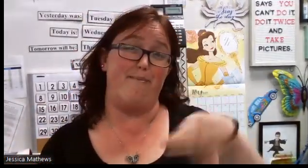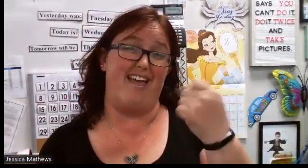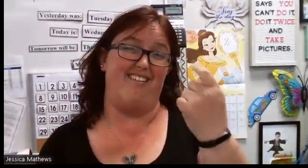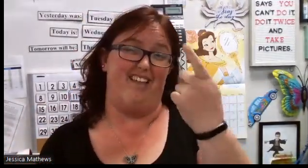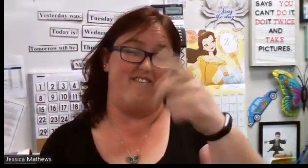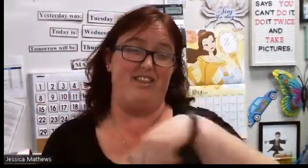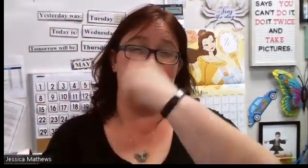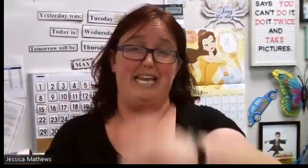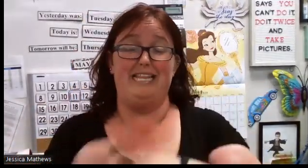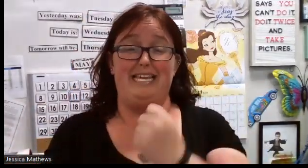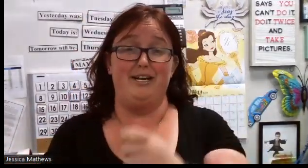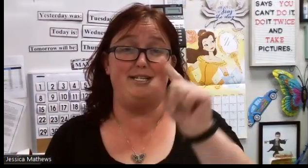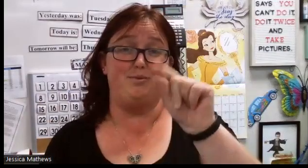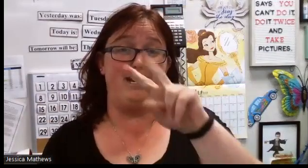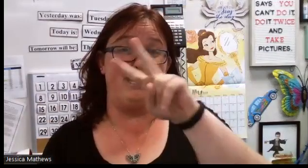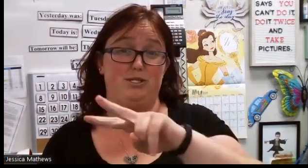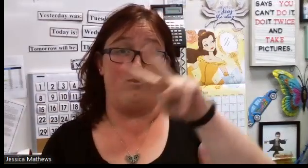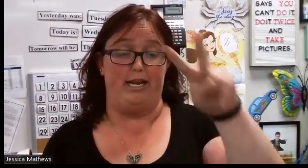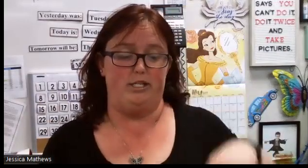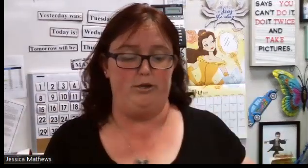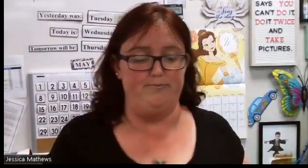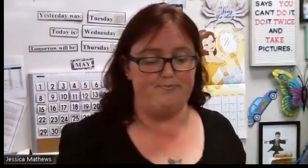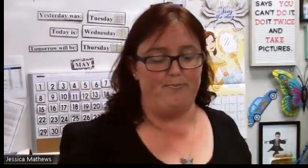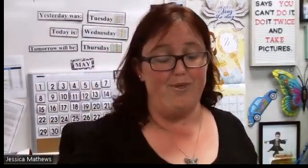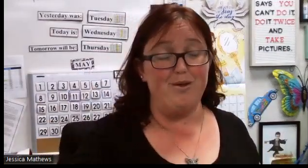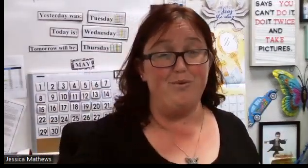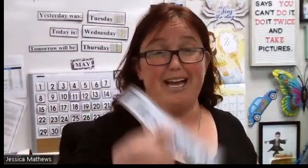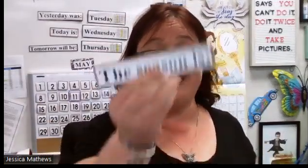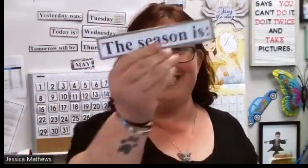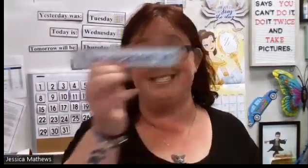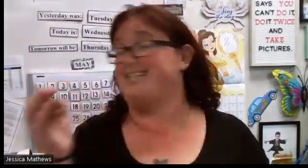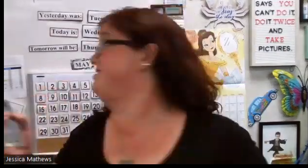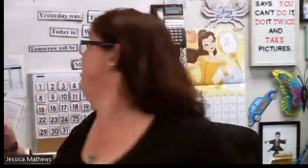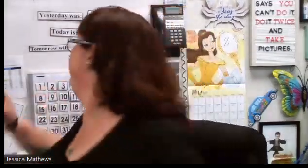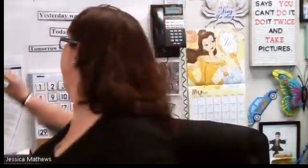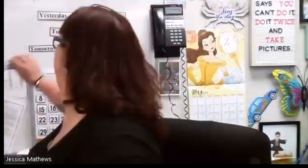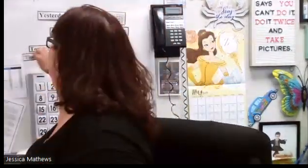May 11th. The year is 2022. What season are we in?